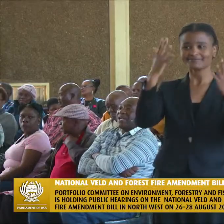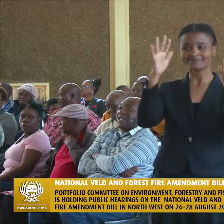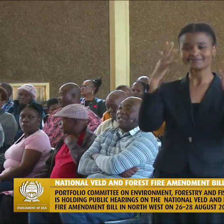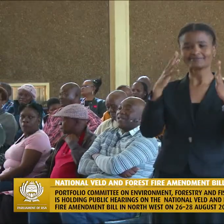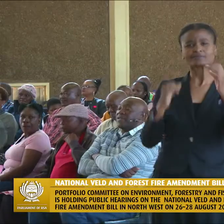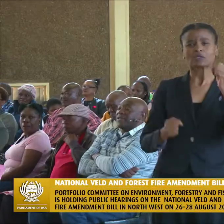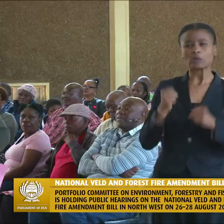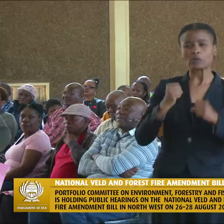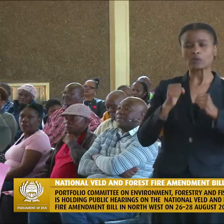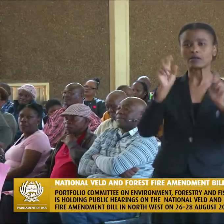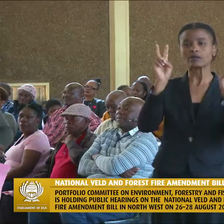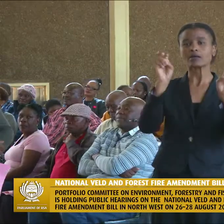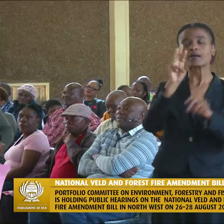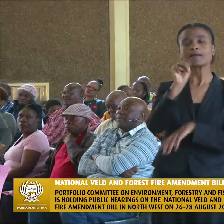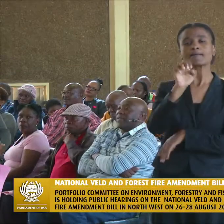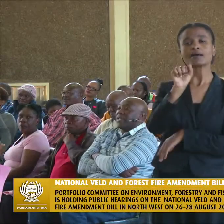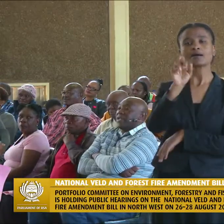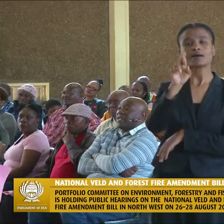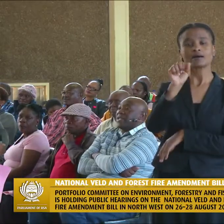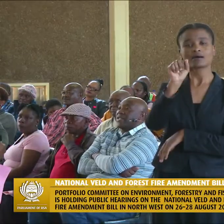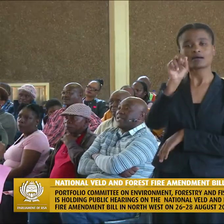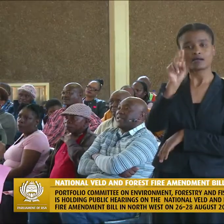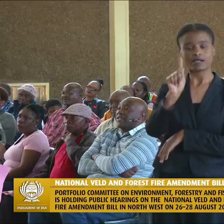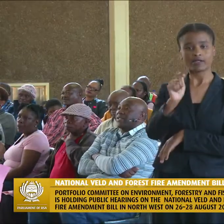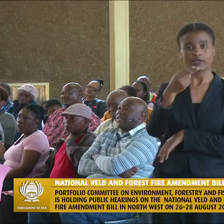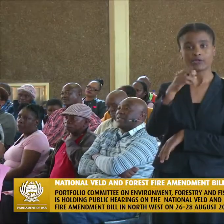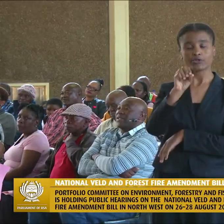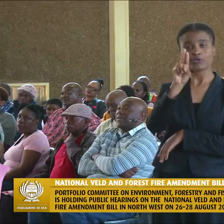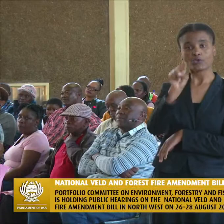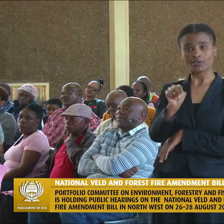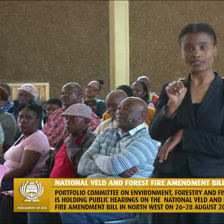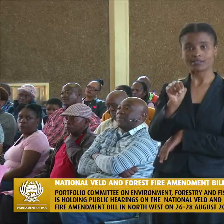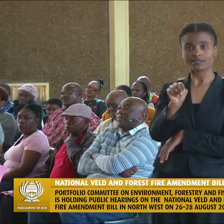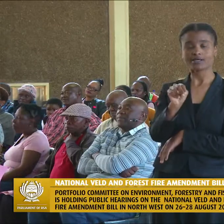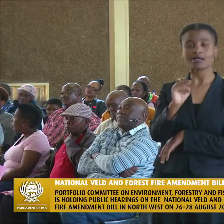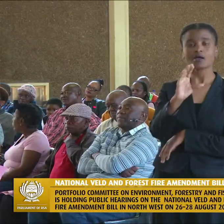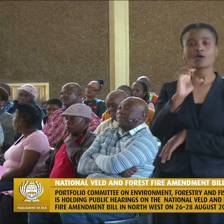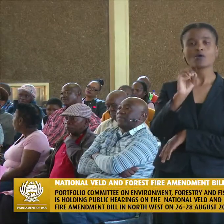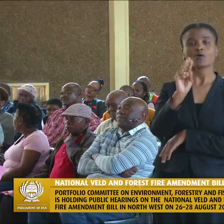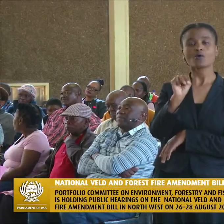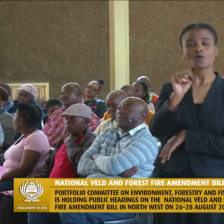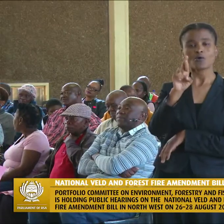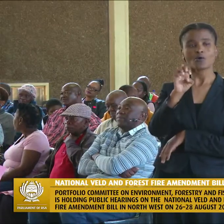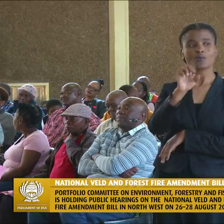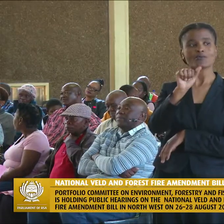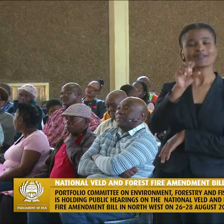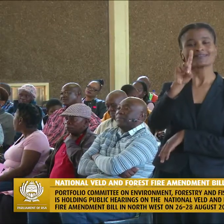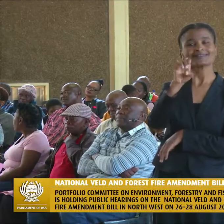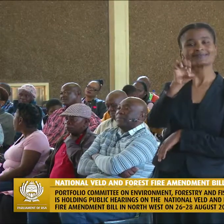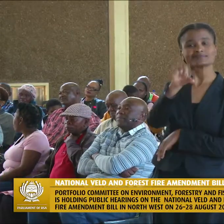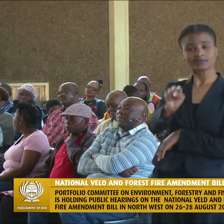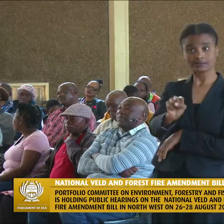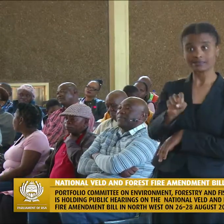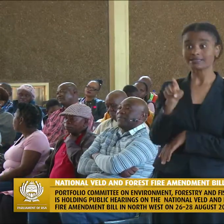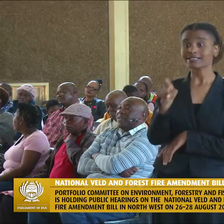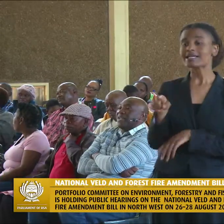the person who took the second place in the commerce marathon is from the northwest is from